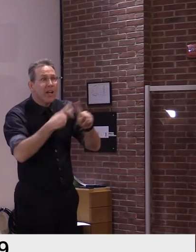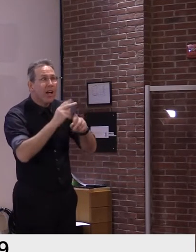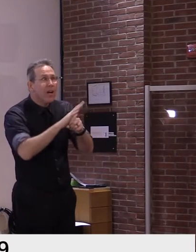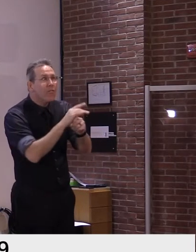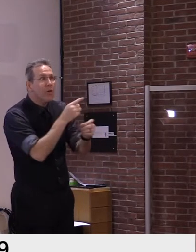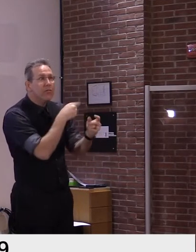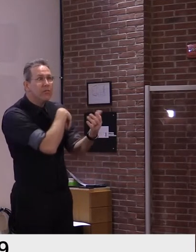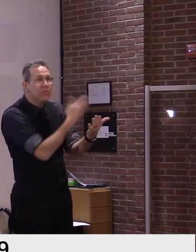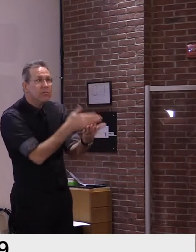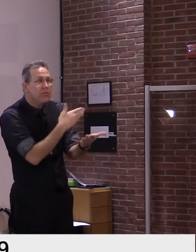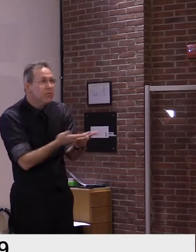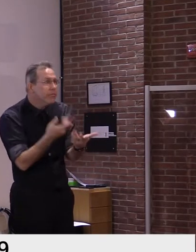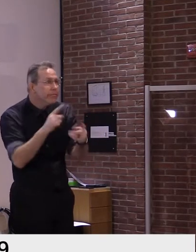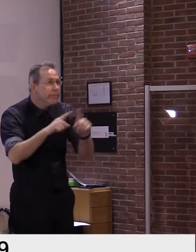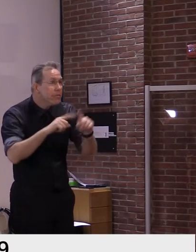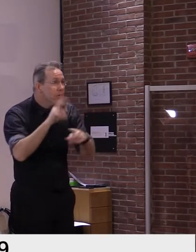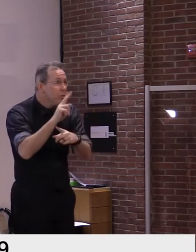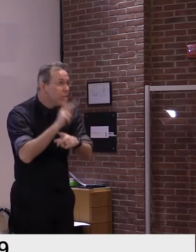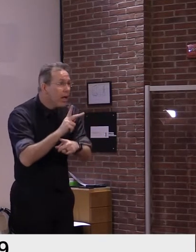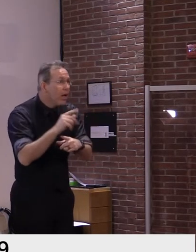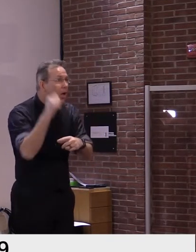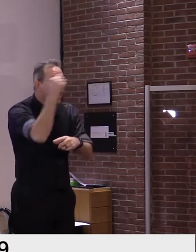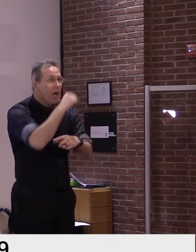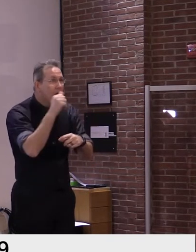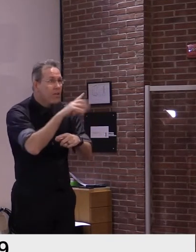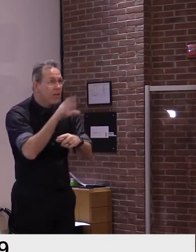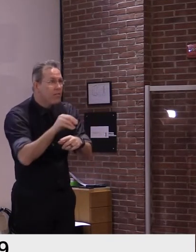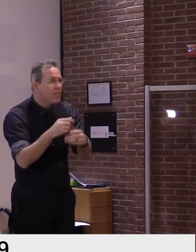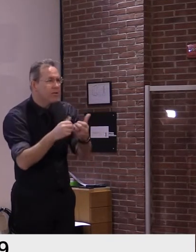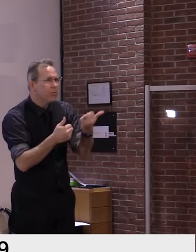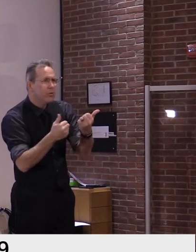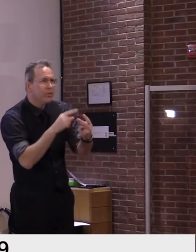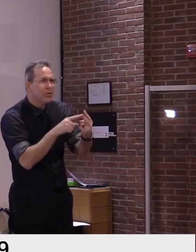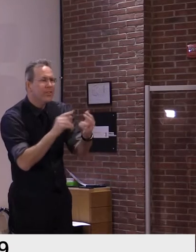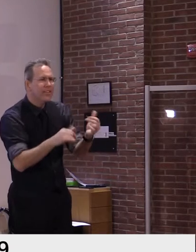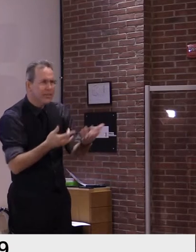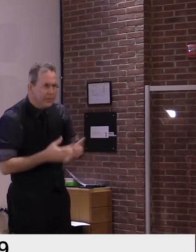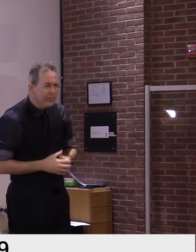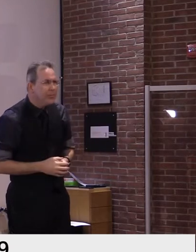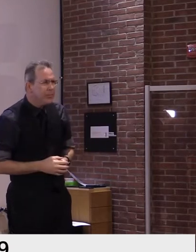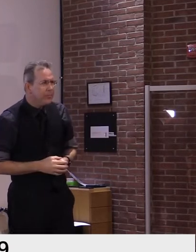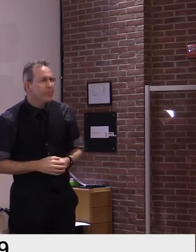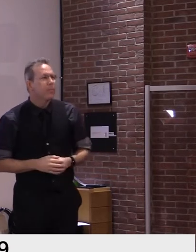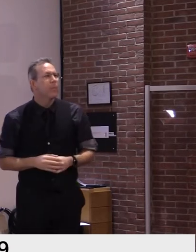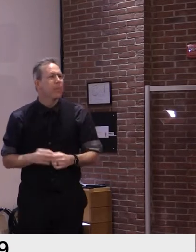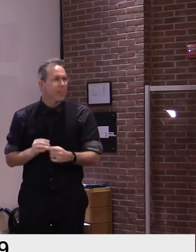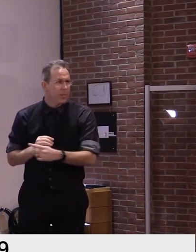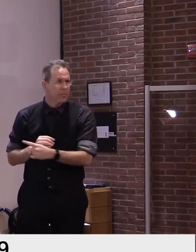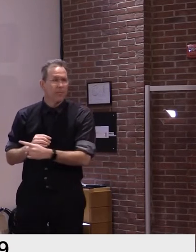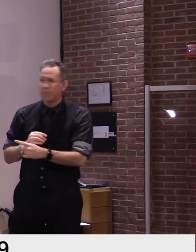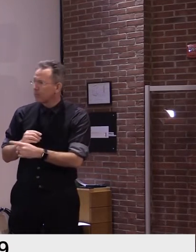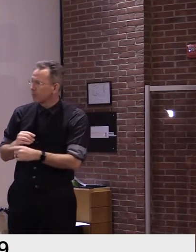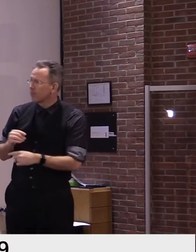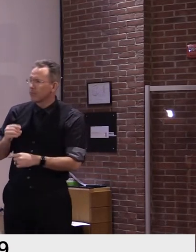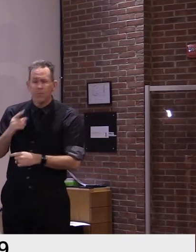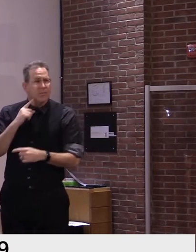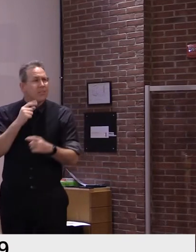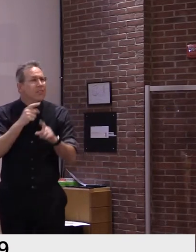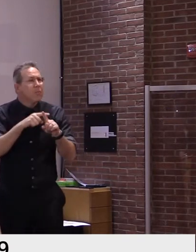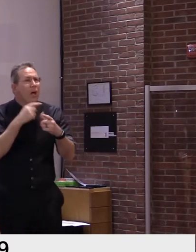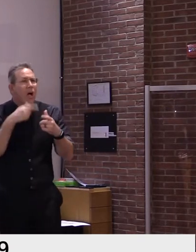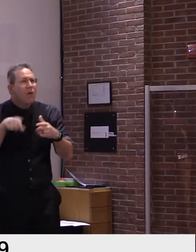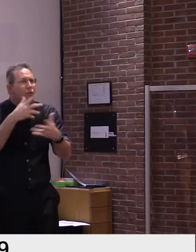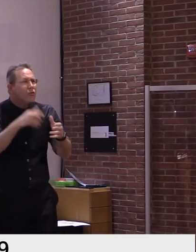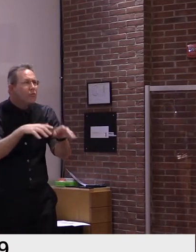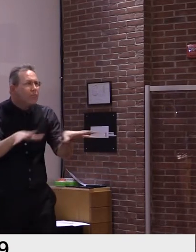the next 6 weeks that will determine the outcome. So please do remain vigilant and continue to follow the public health guidelines as we get closer